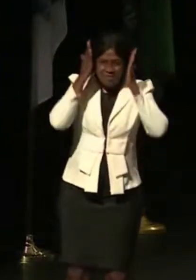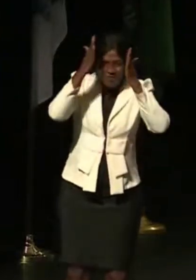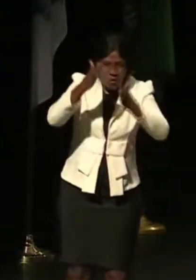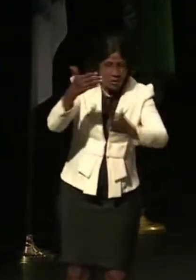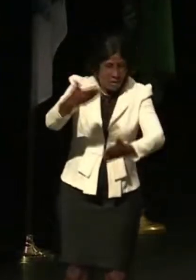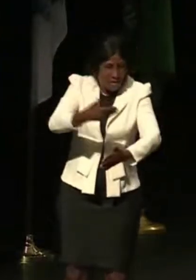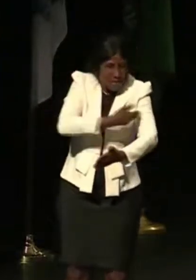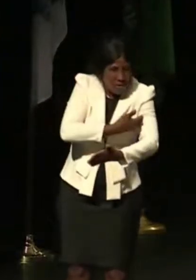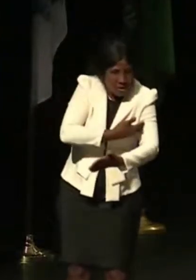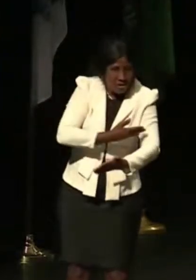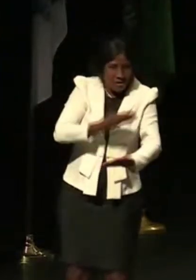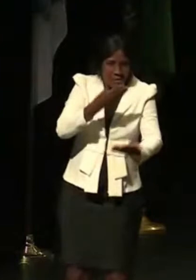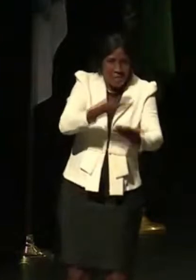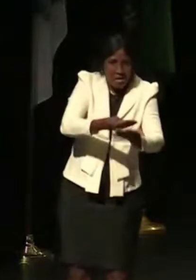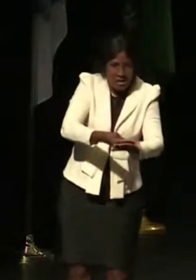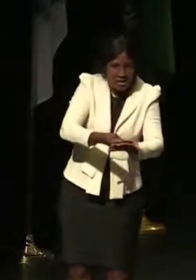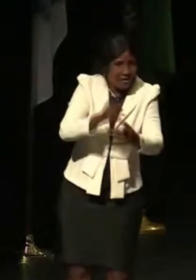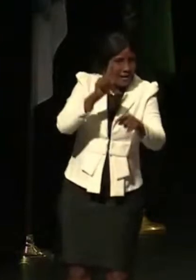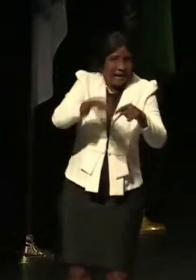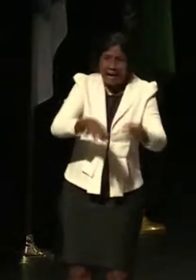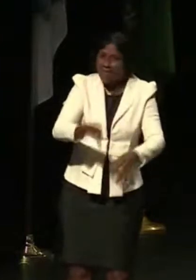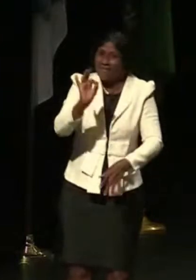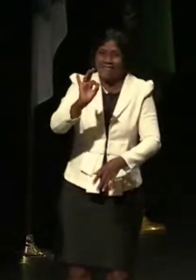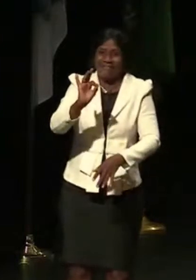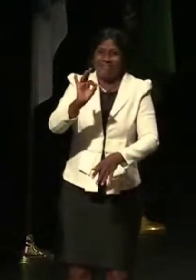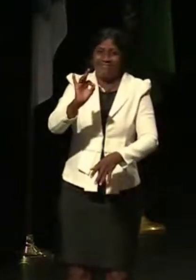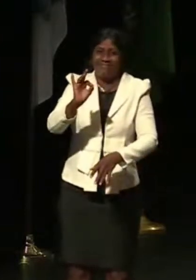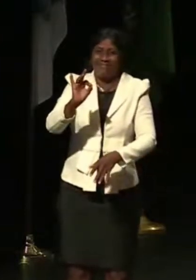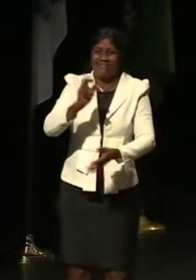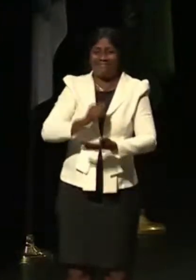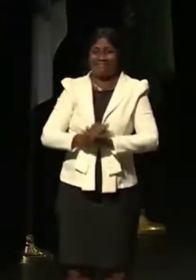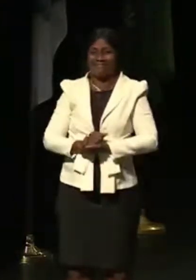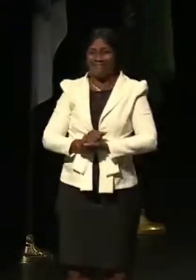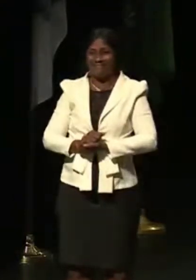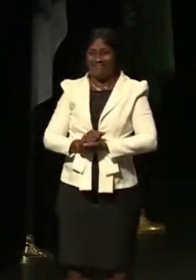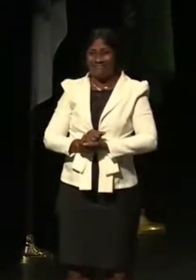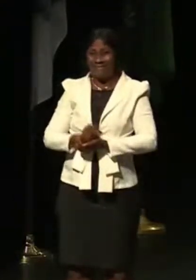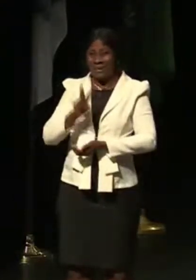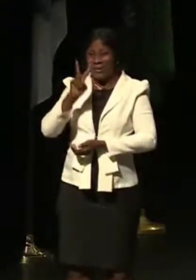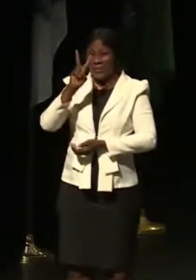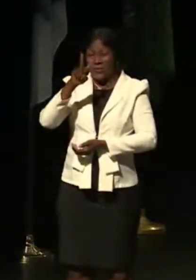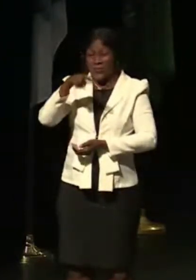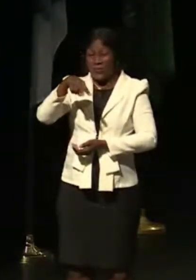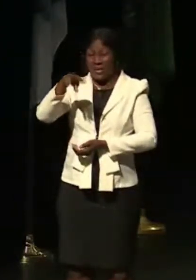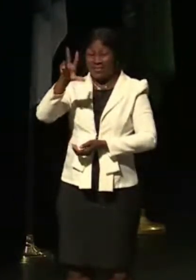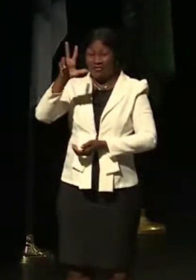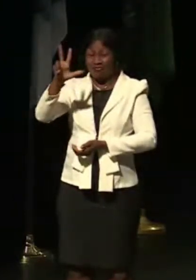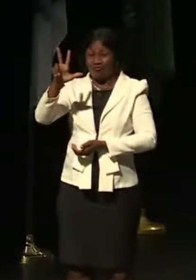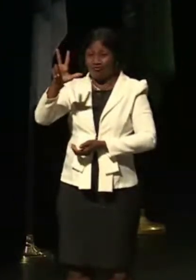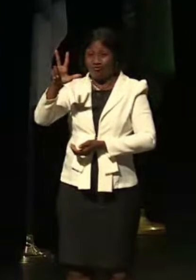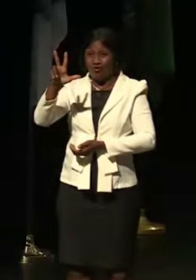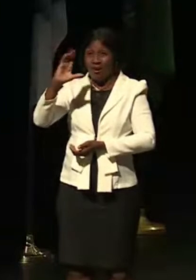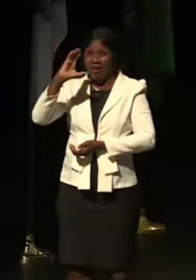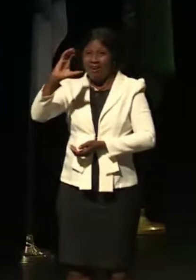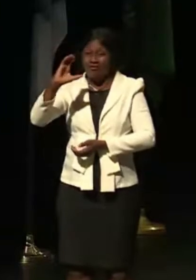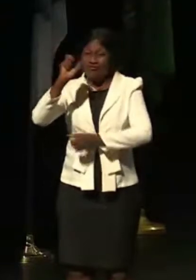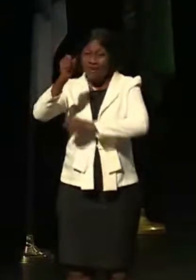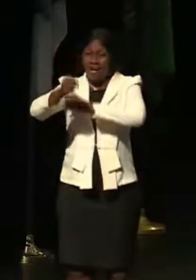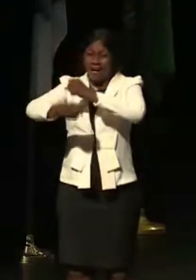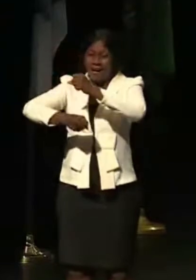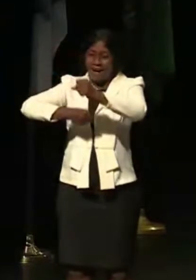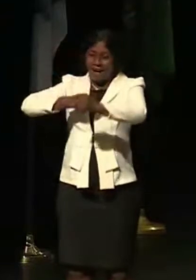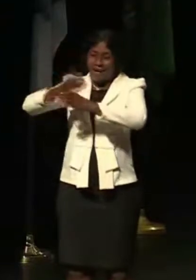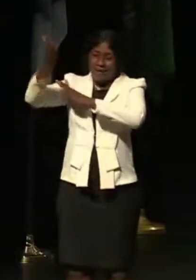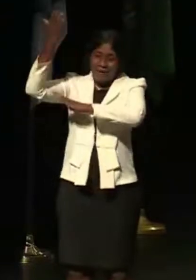by pursuit of honor. These roads have been closed off 2,300 years ago by Aristotle.